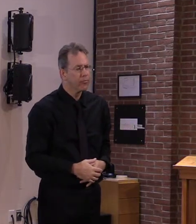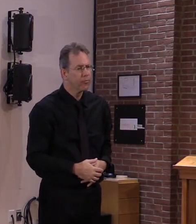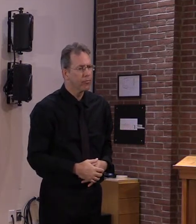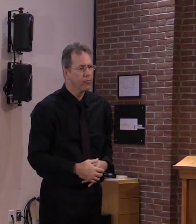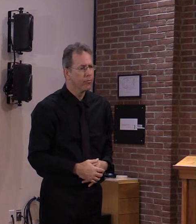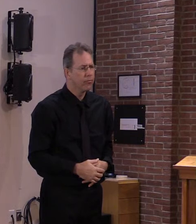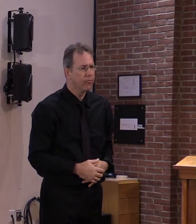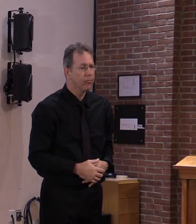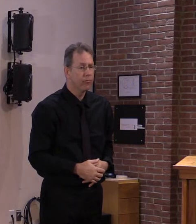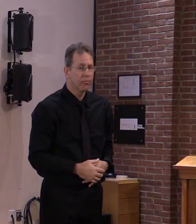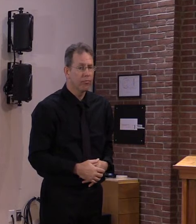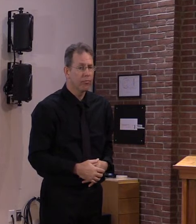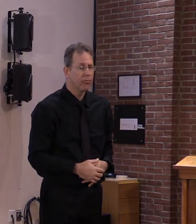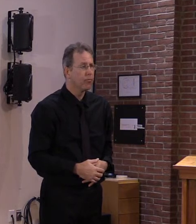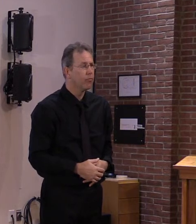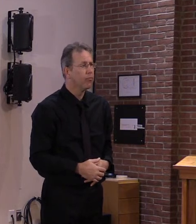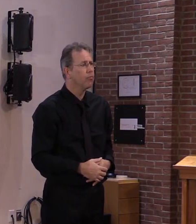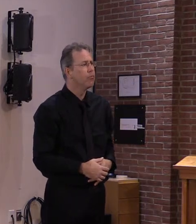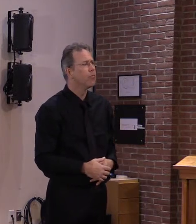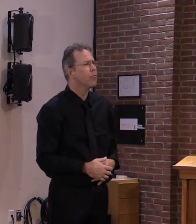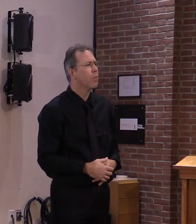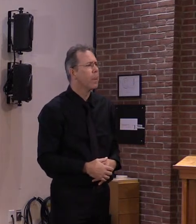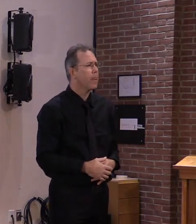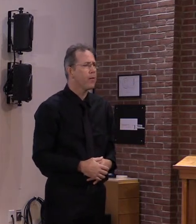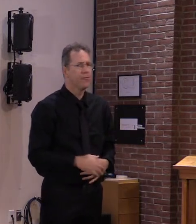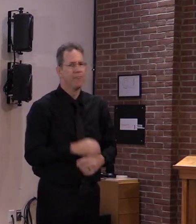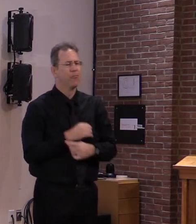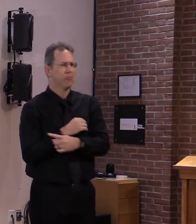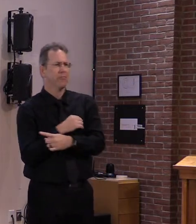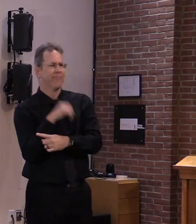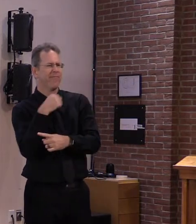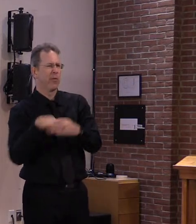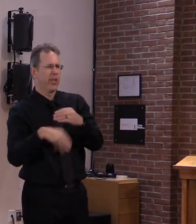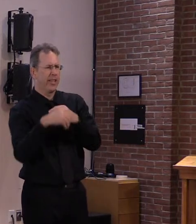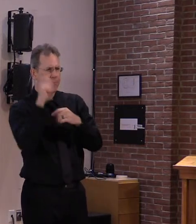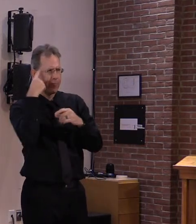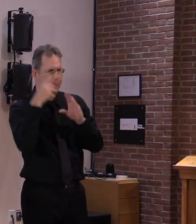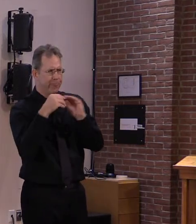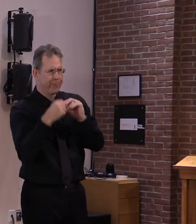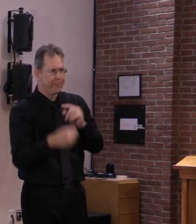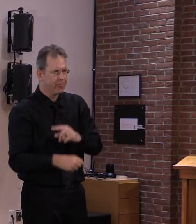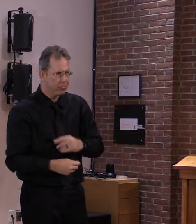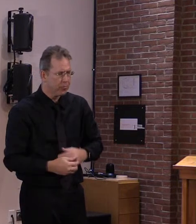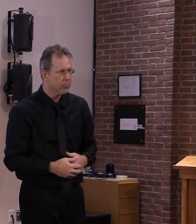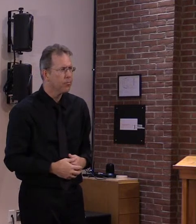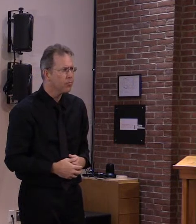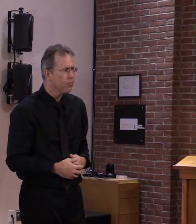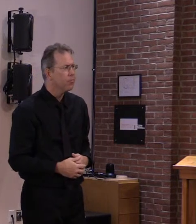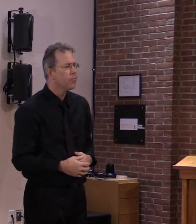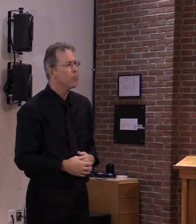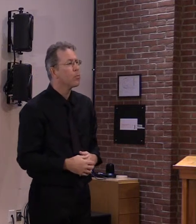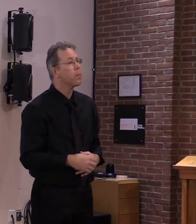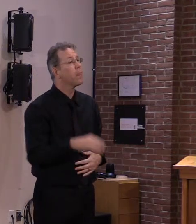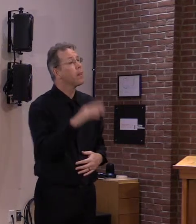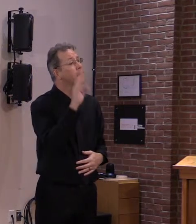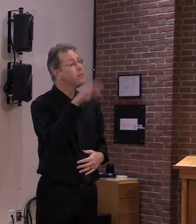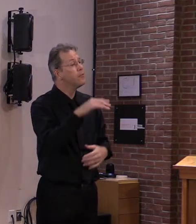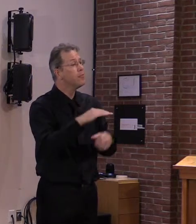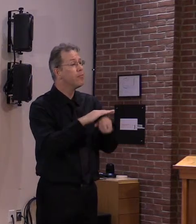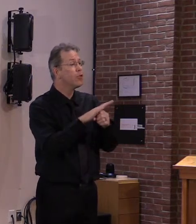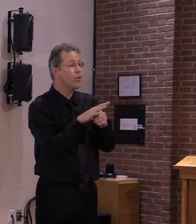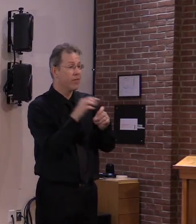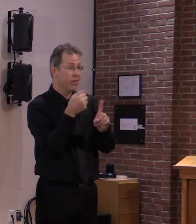people who feel ill and went to get a test because they felt ill. We're learning about people who went to get a test because they may have been in